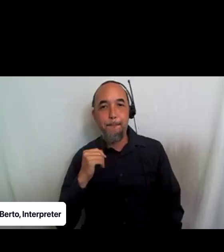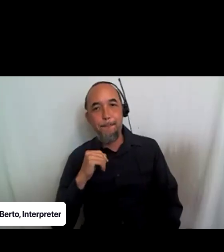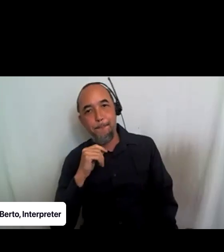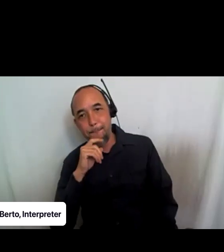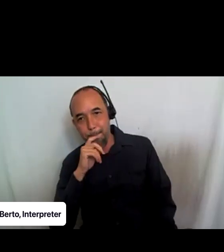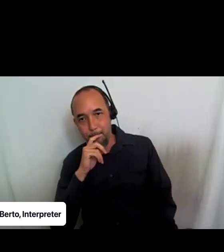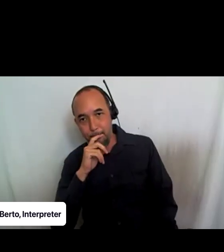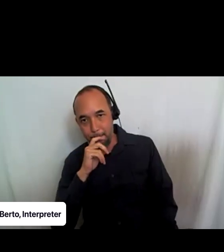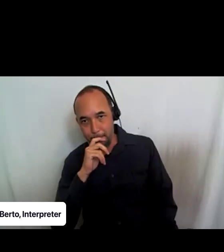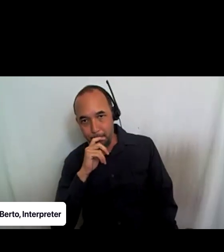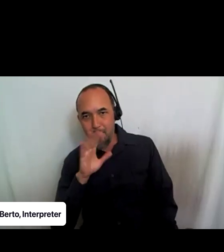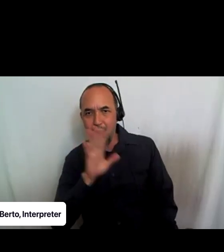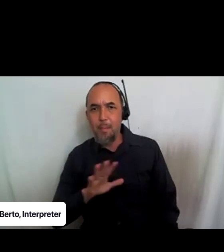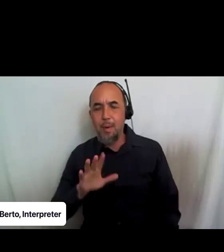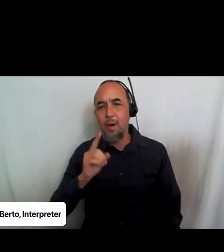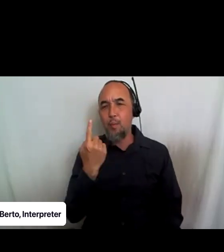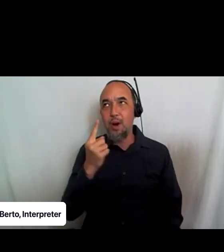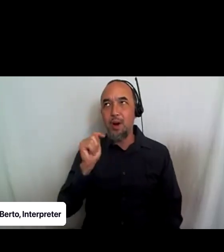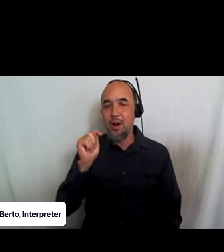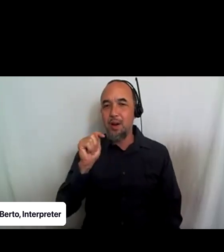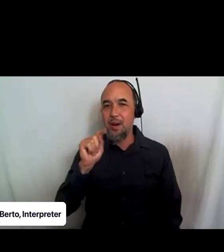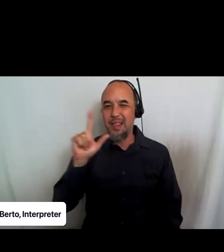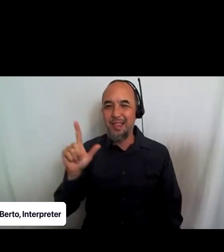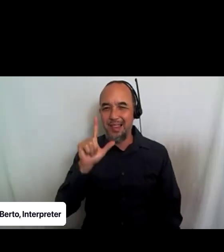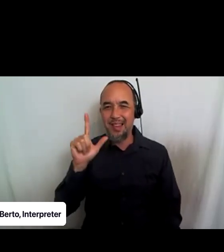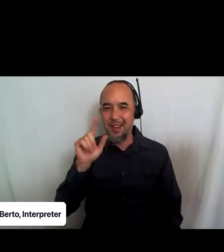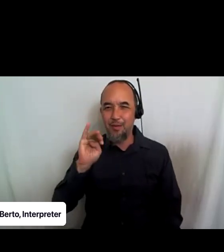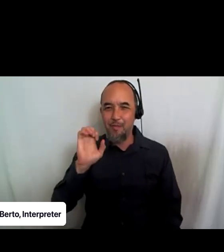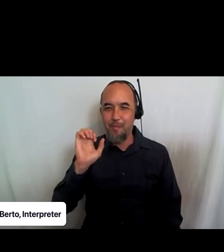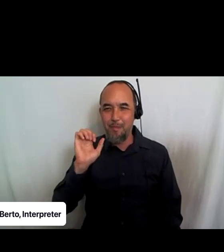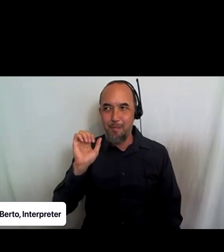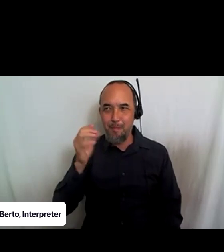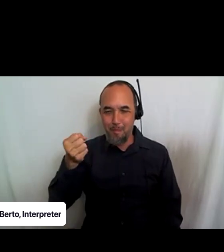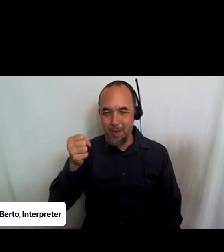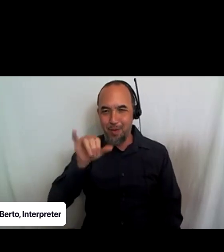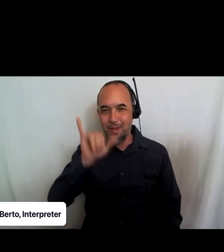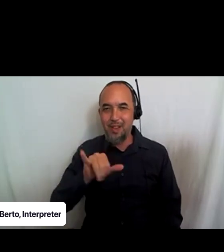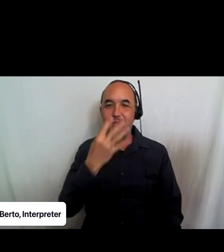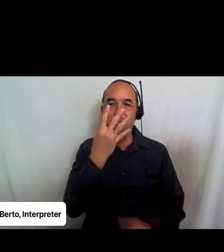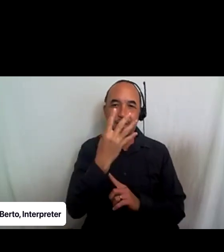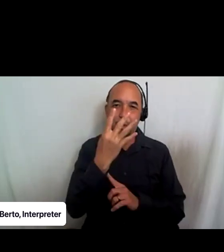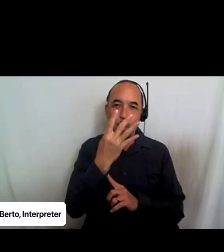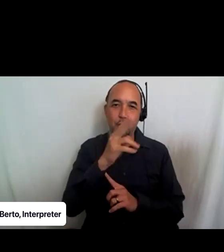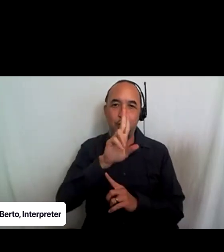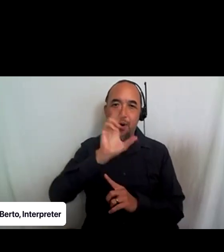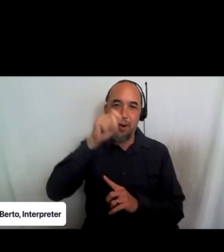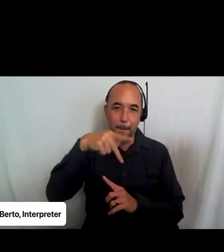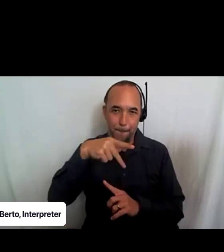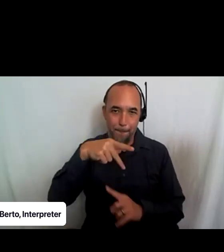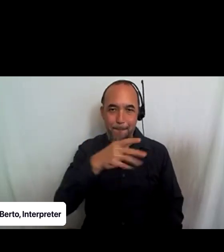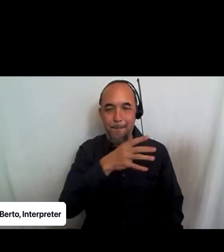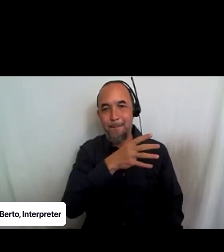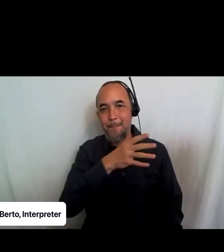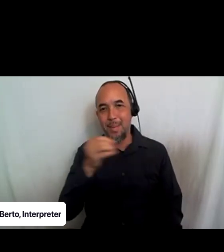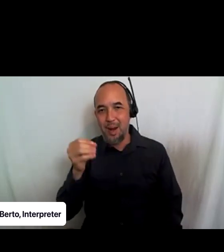And it's about a liter of milk, which is 4 cups of milk, and half a cup of whipped cream, which is about 250